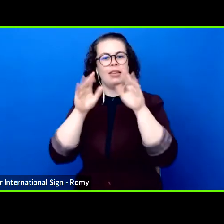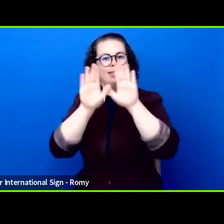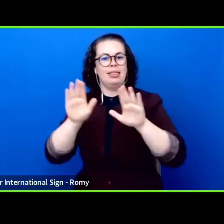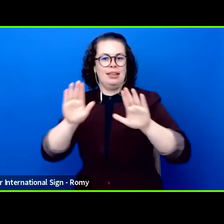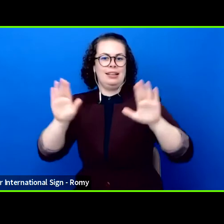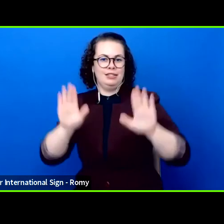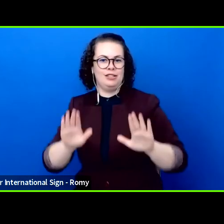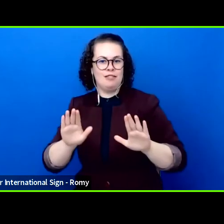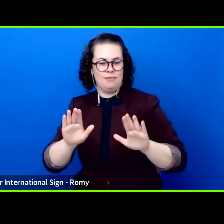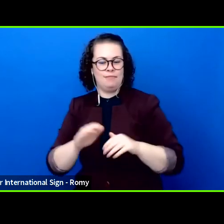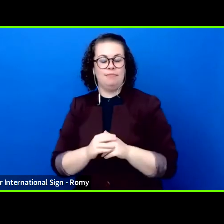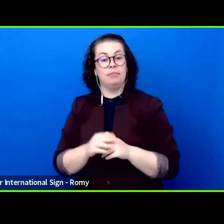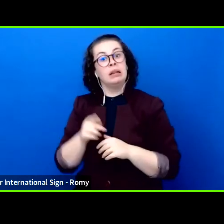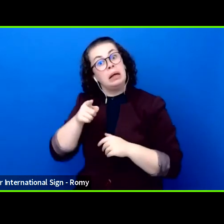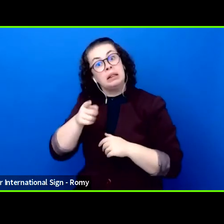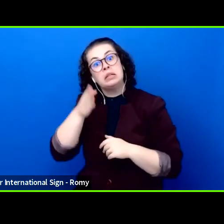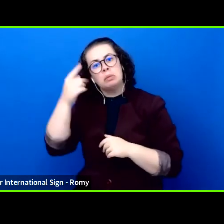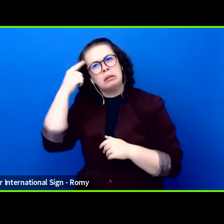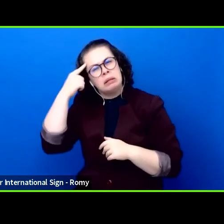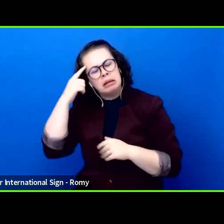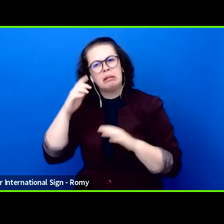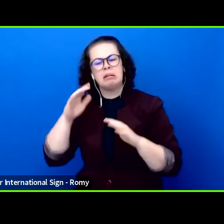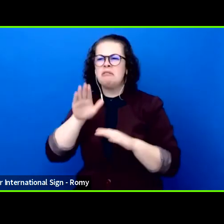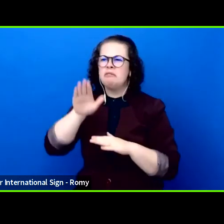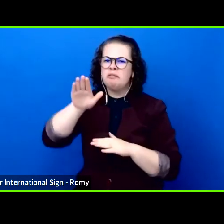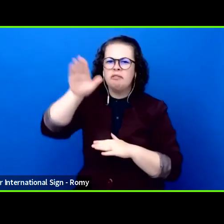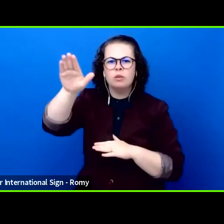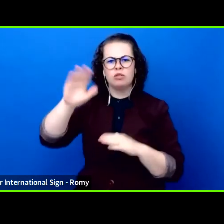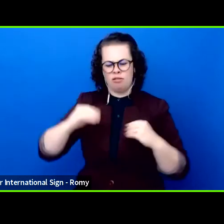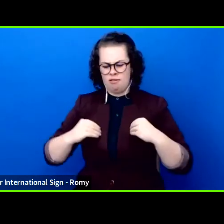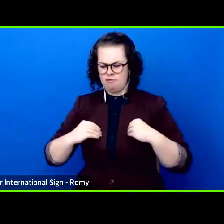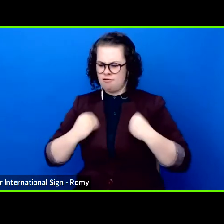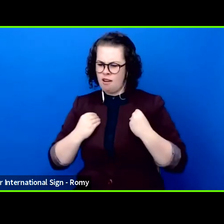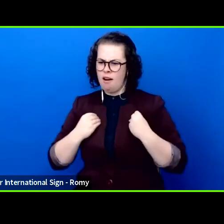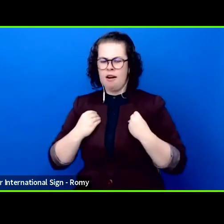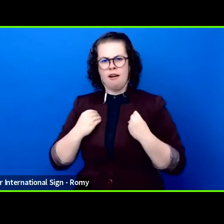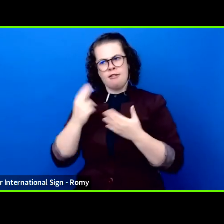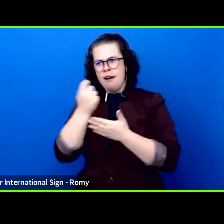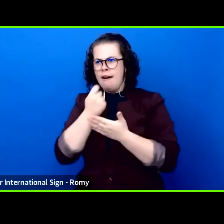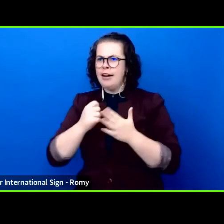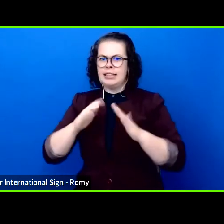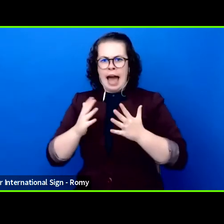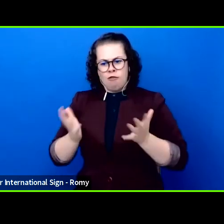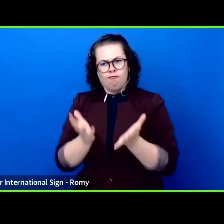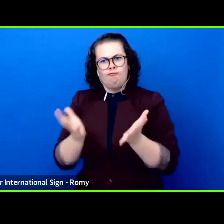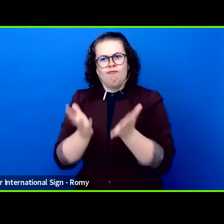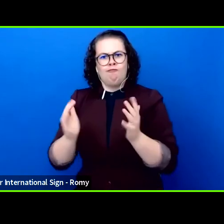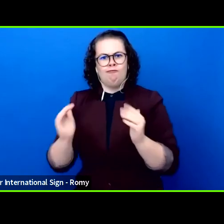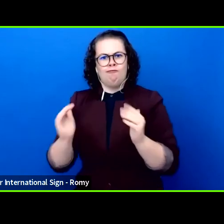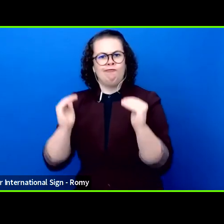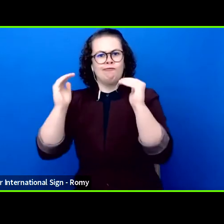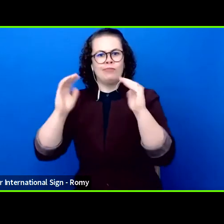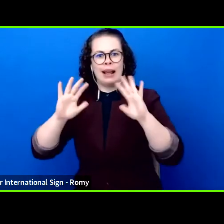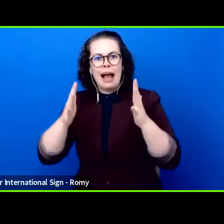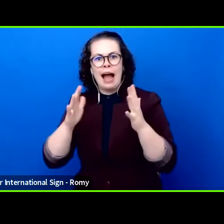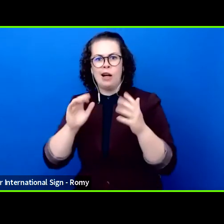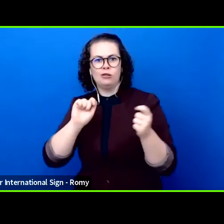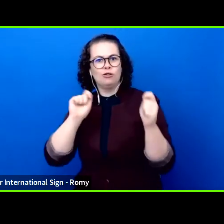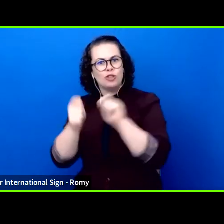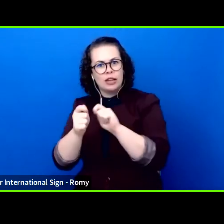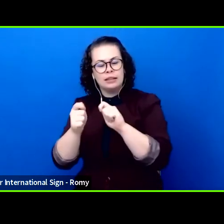on the future of higher education of young artists and work out proposals for meaningful European action.